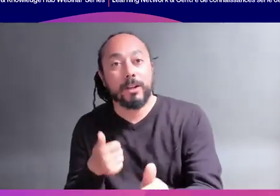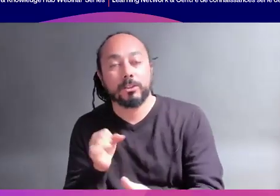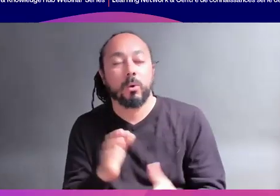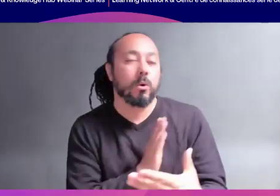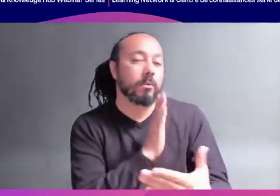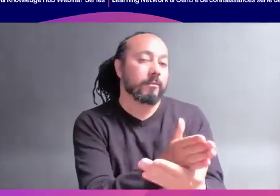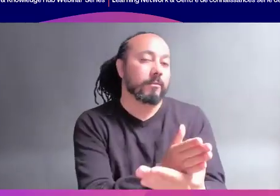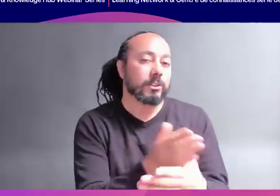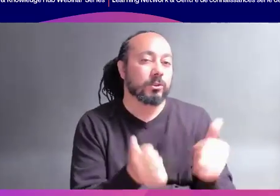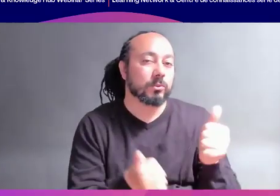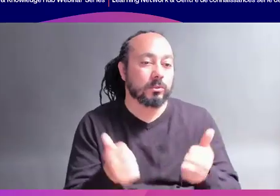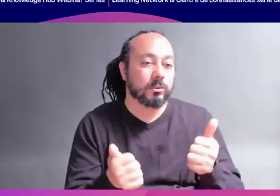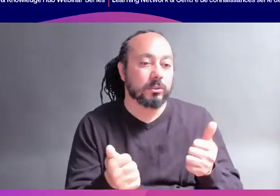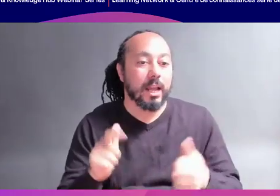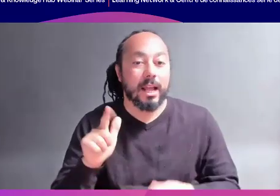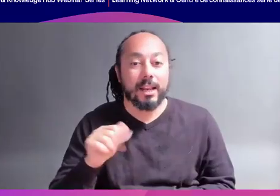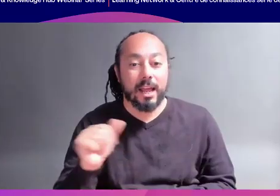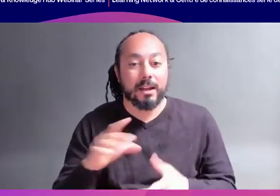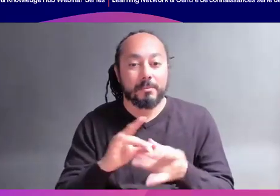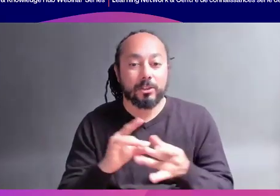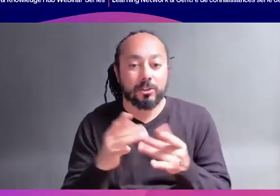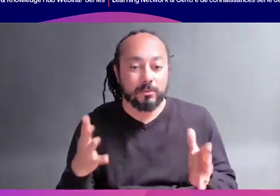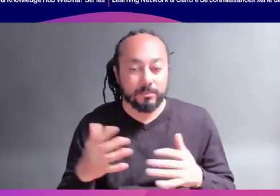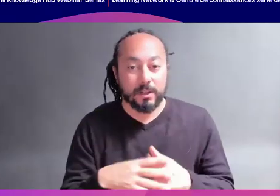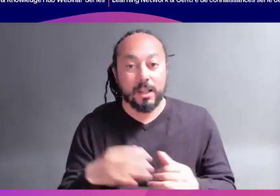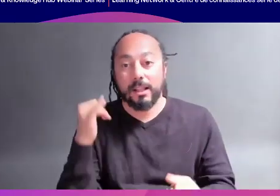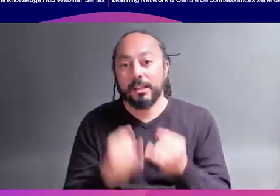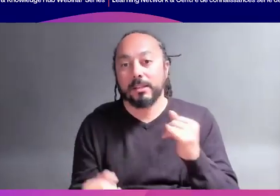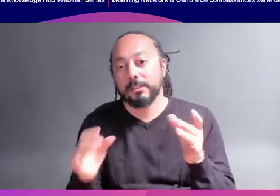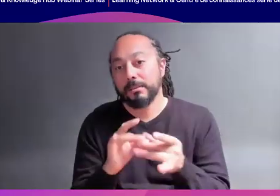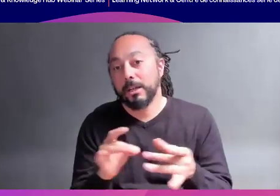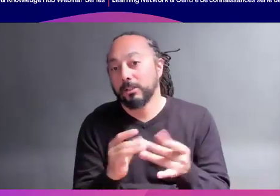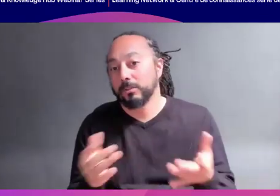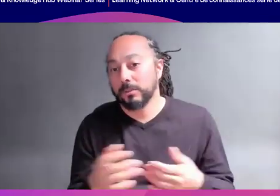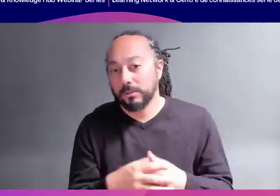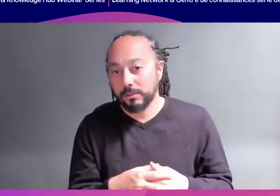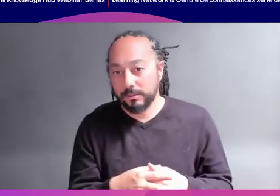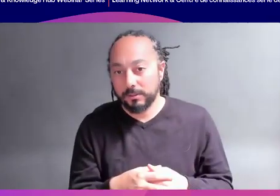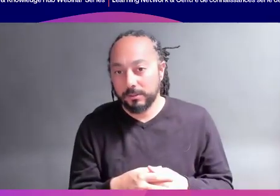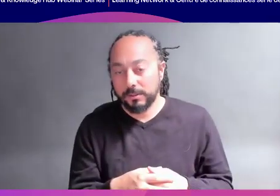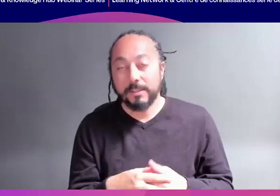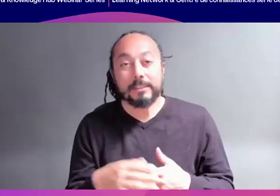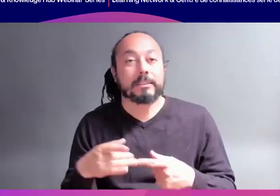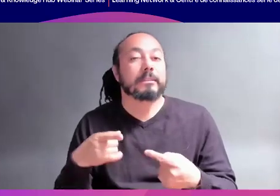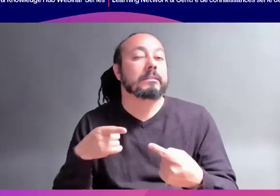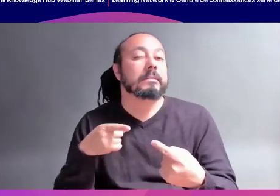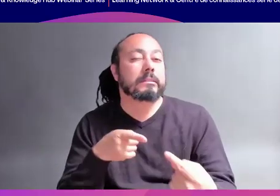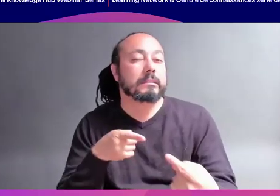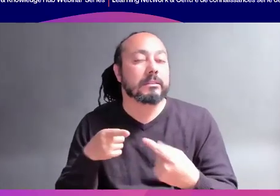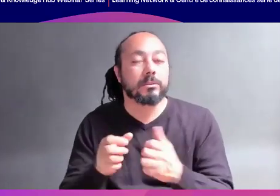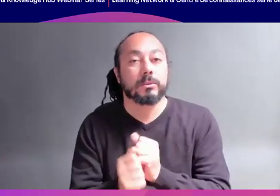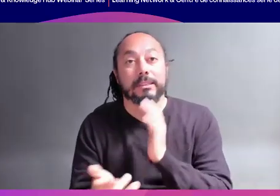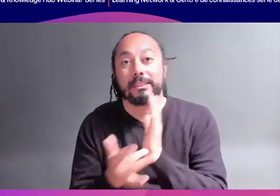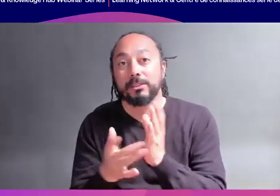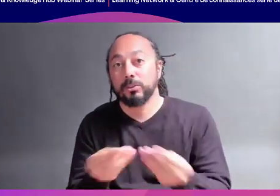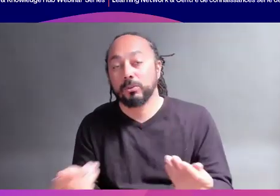Lana touched on the importance of this already. And the last thing I'll mention is that the tension between tech solutions